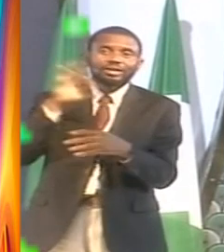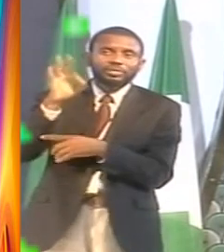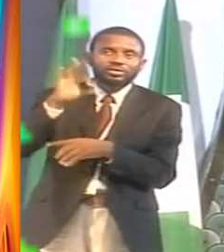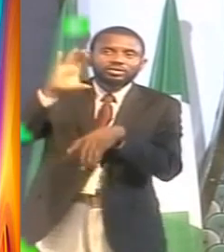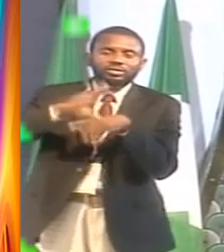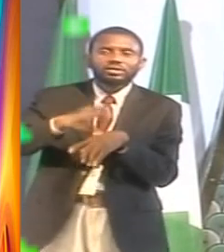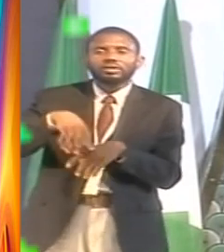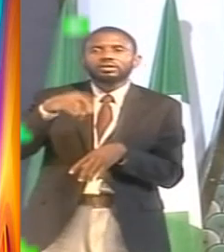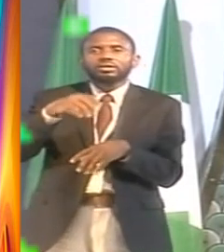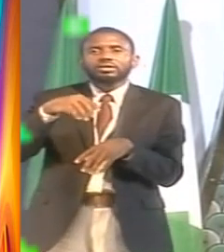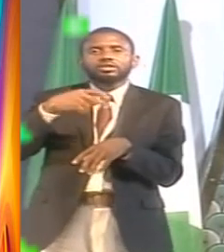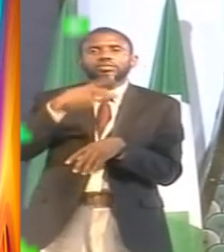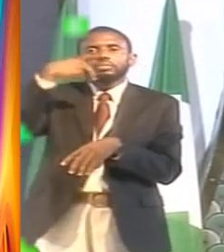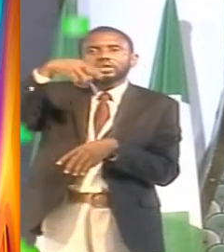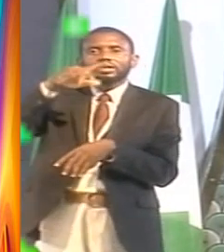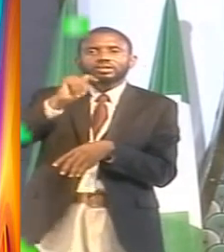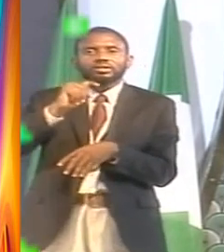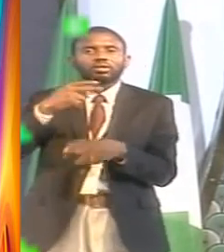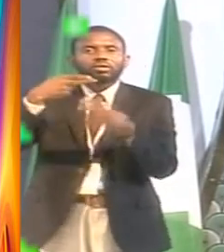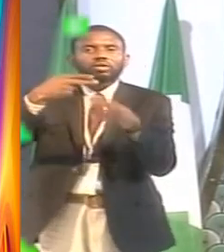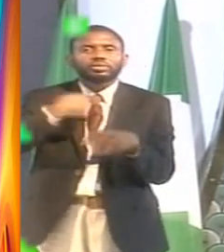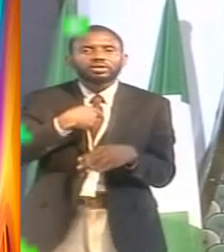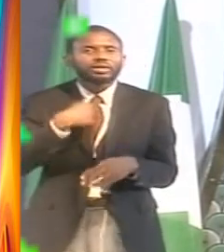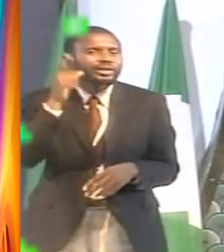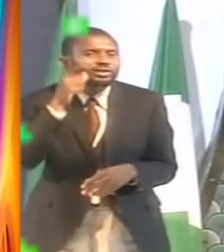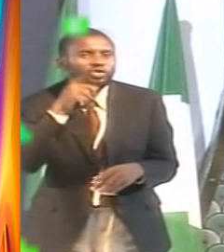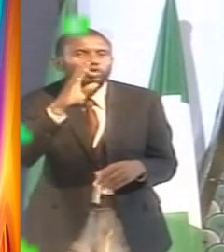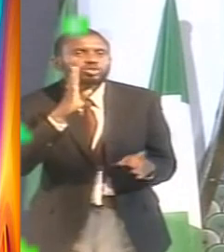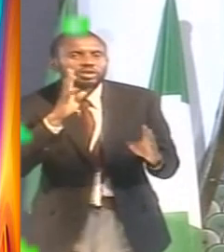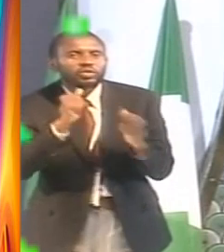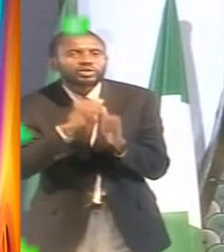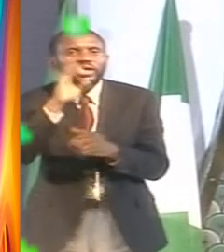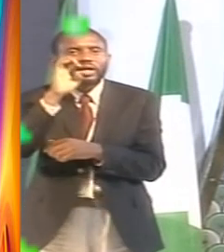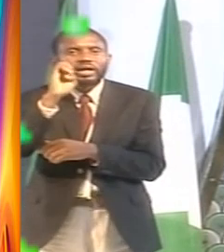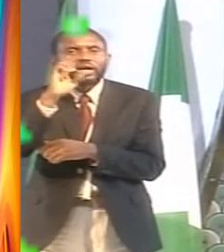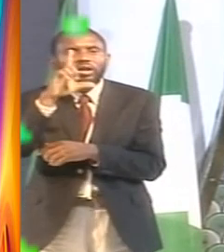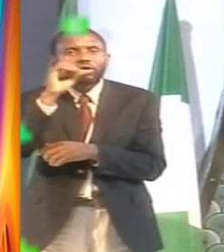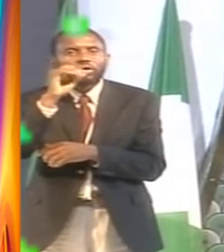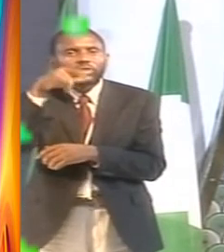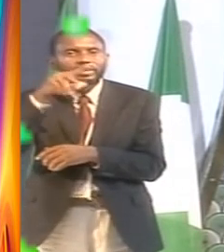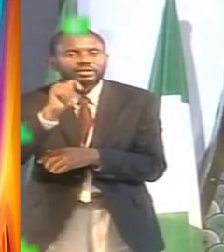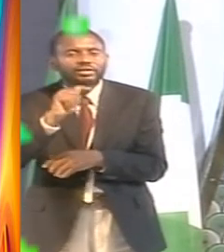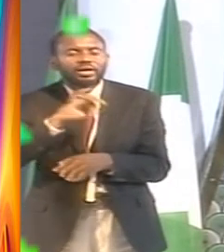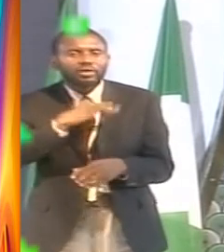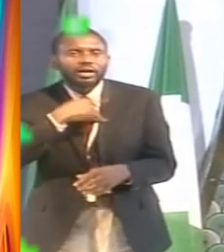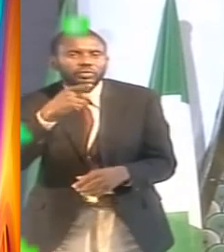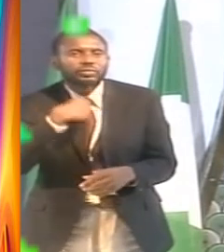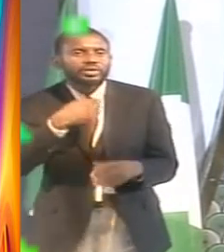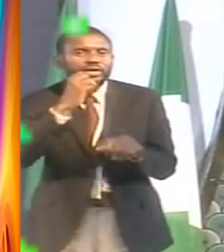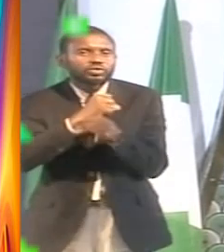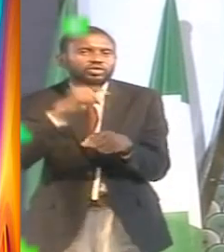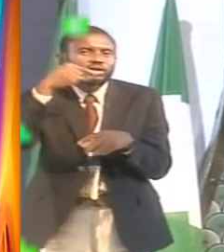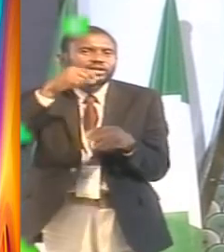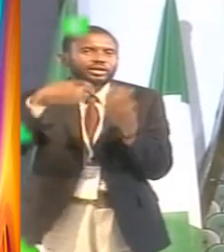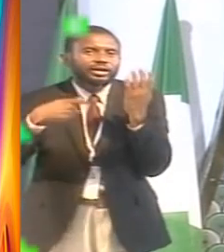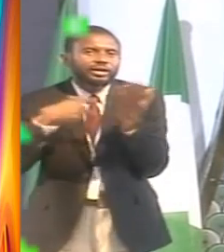called me and said, listen, you know, you speak with such eloquence. I'd like you, we'll get you a green card. You know, you can settle here in America. And I looked at him. I said,